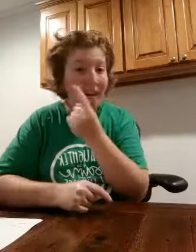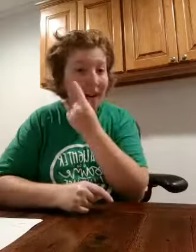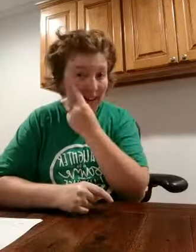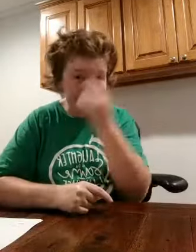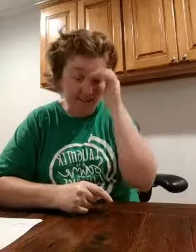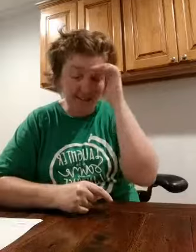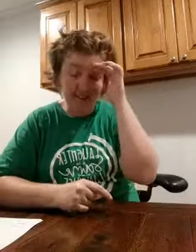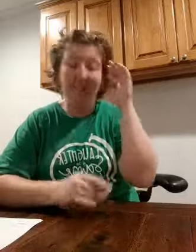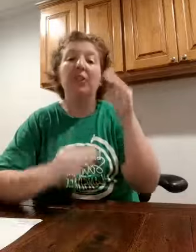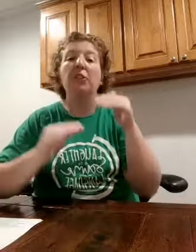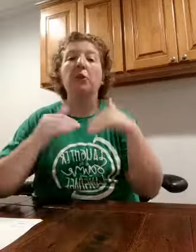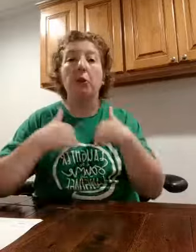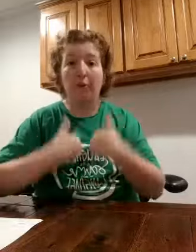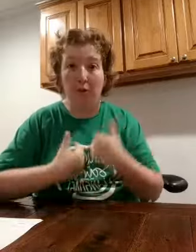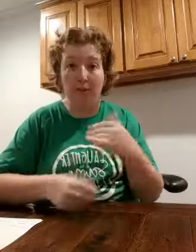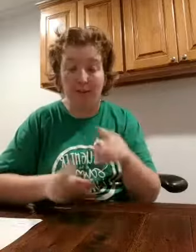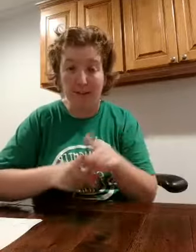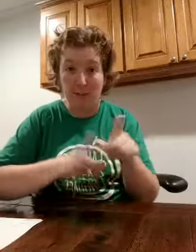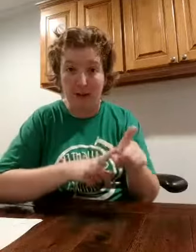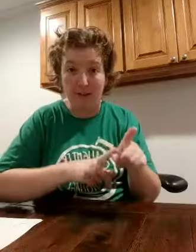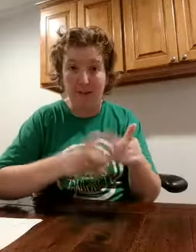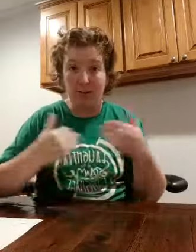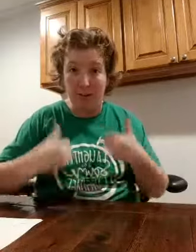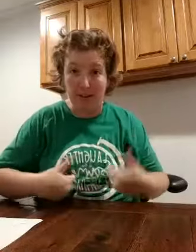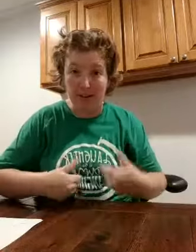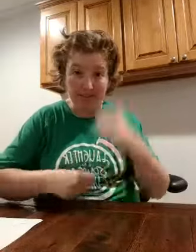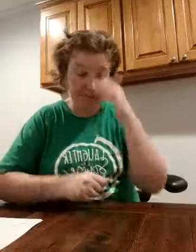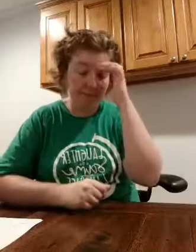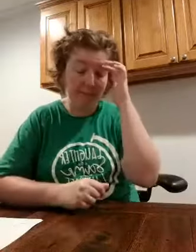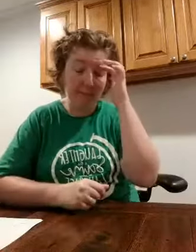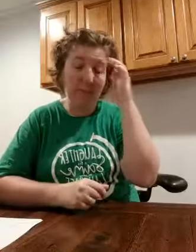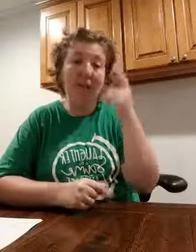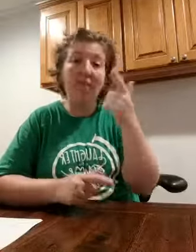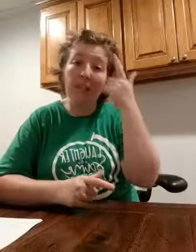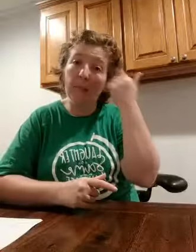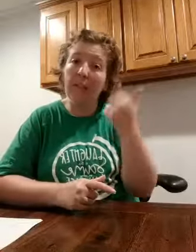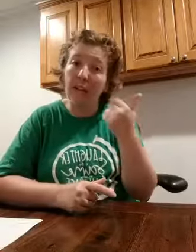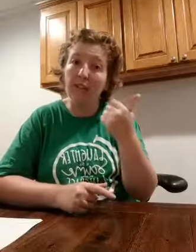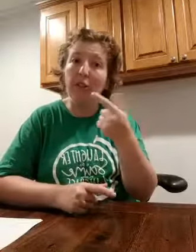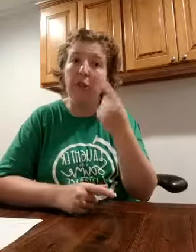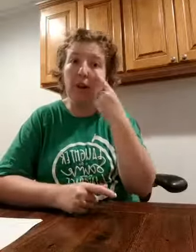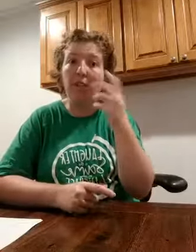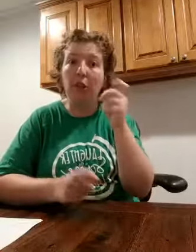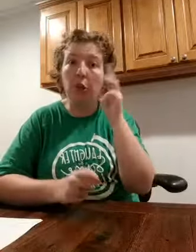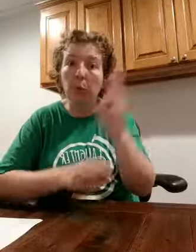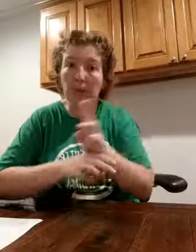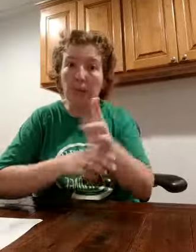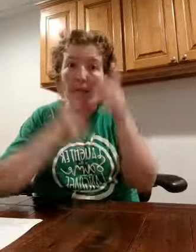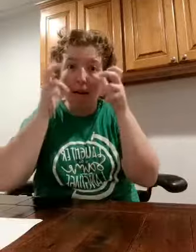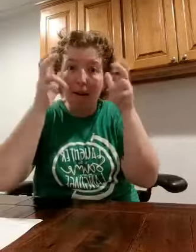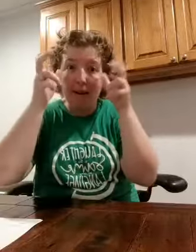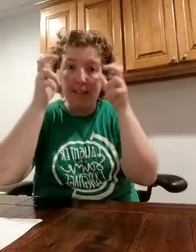eyes are exhausted as well as your body. And that's because you're having to use them to